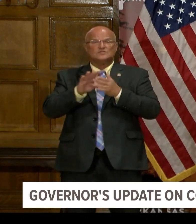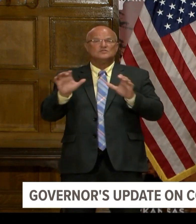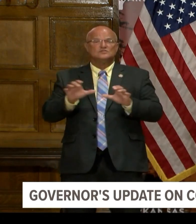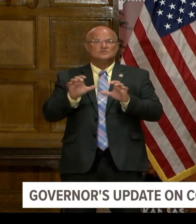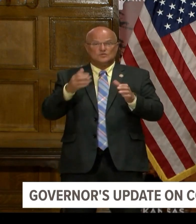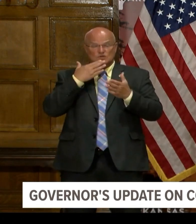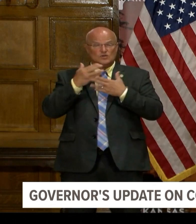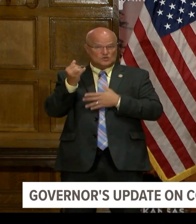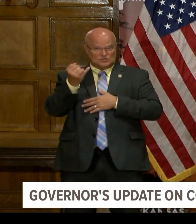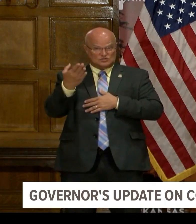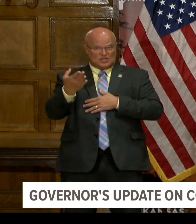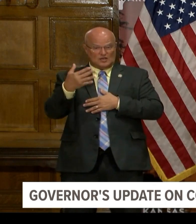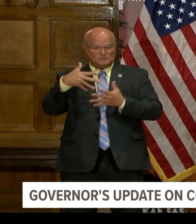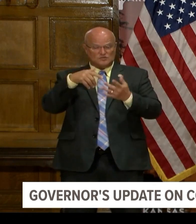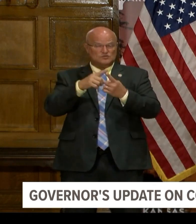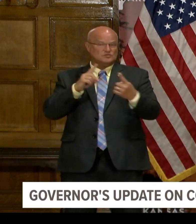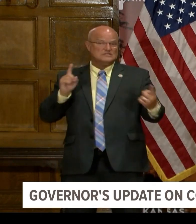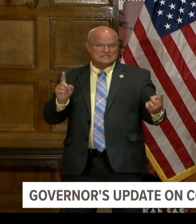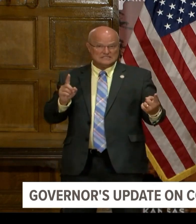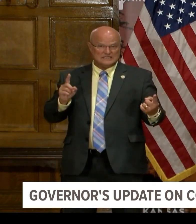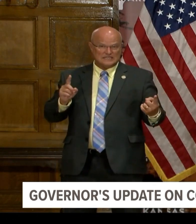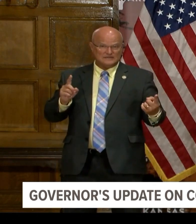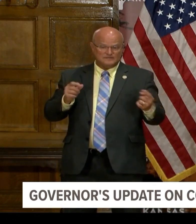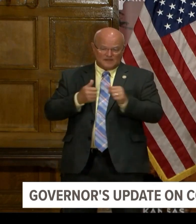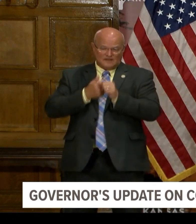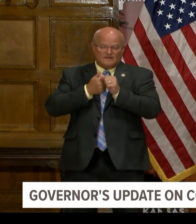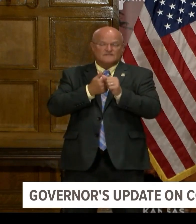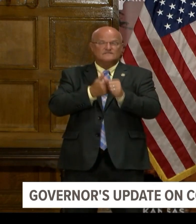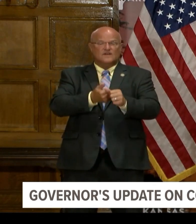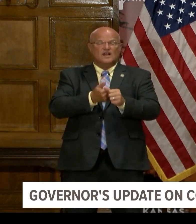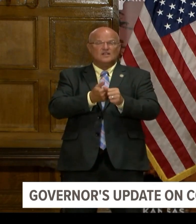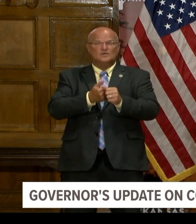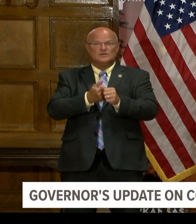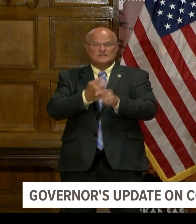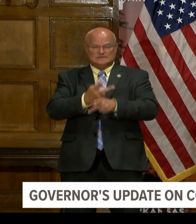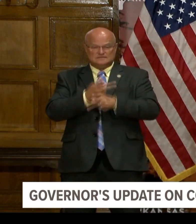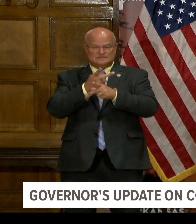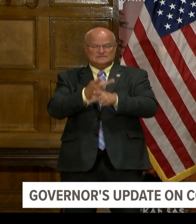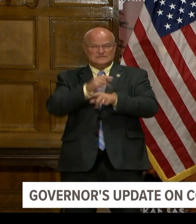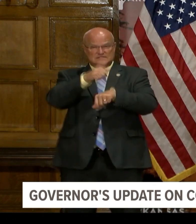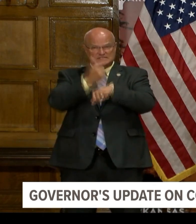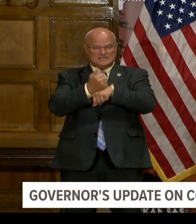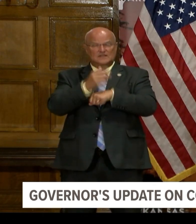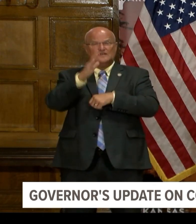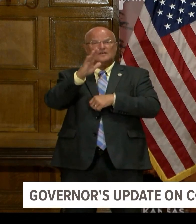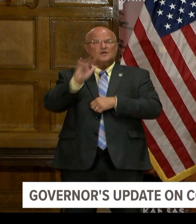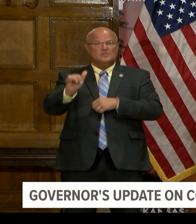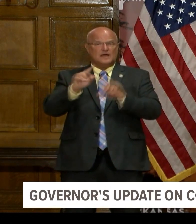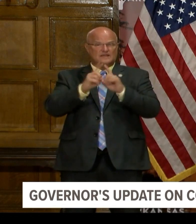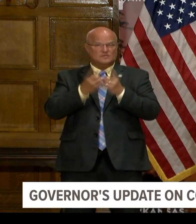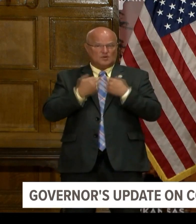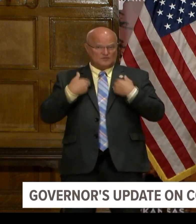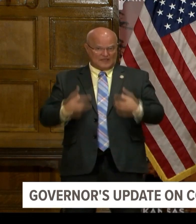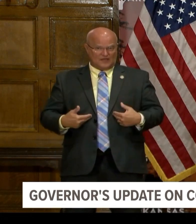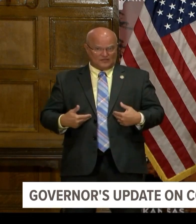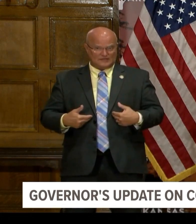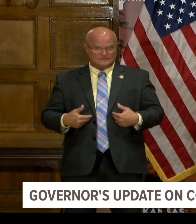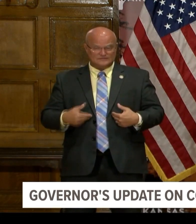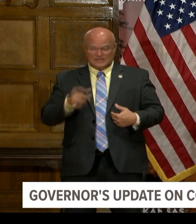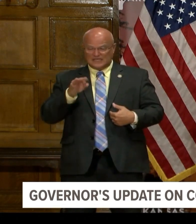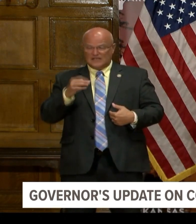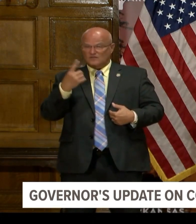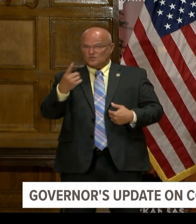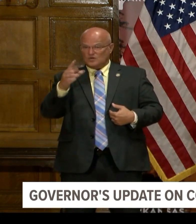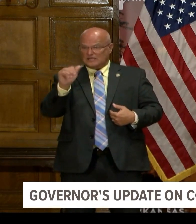good job of social distancing, following the precautions set forward by the Department of Health. If one